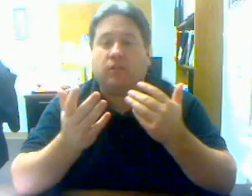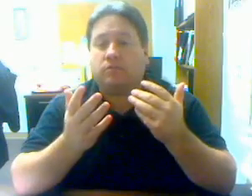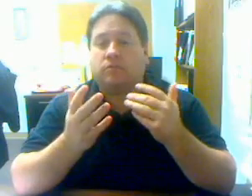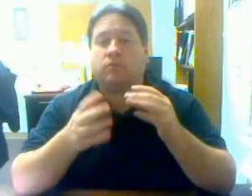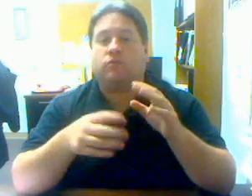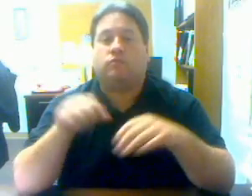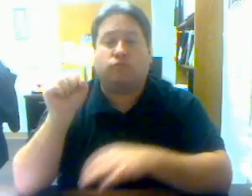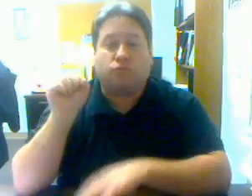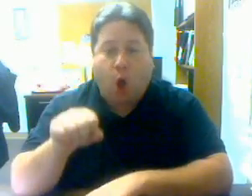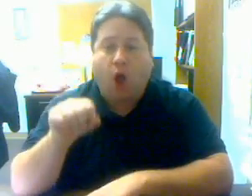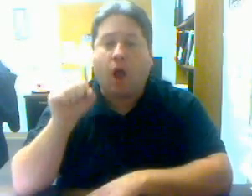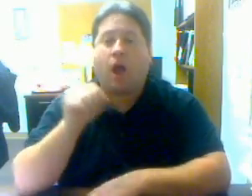blocking, rubbing their ears.